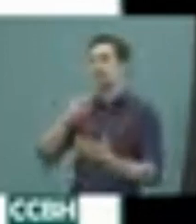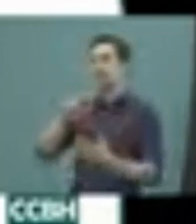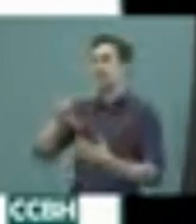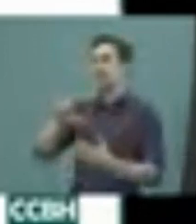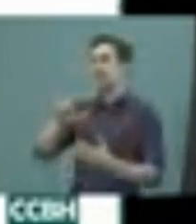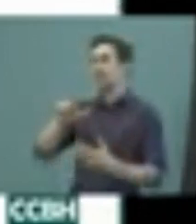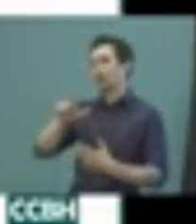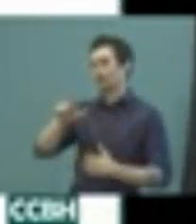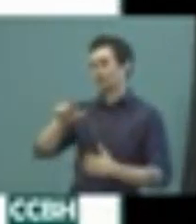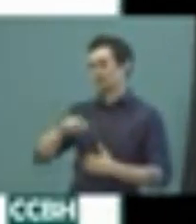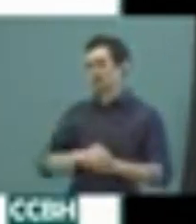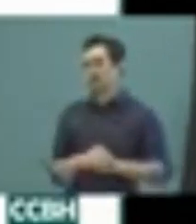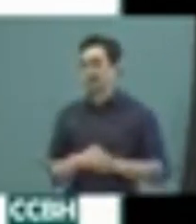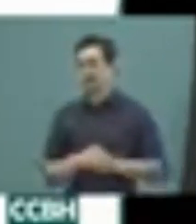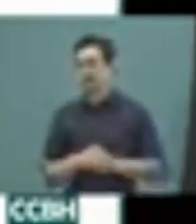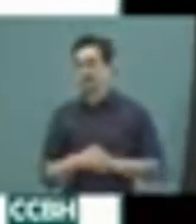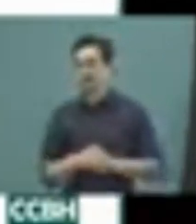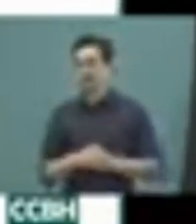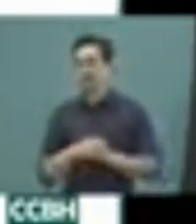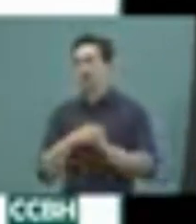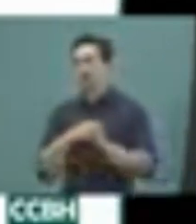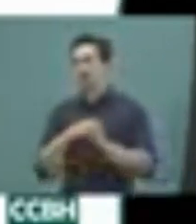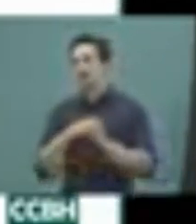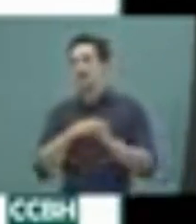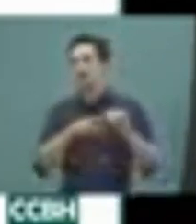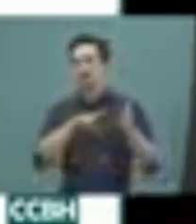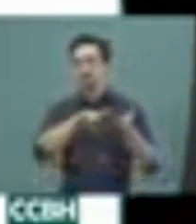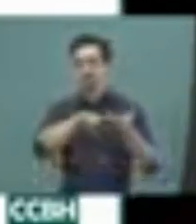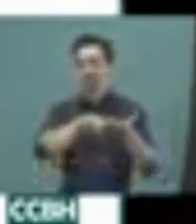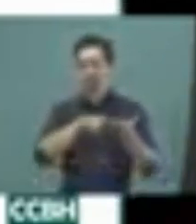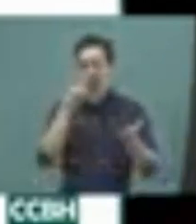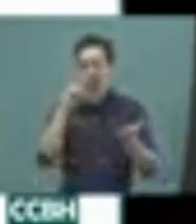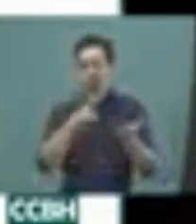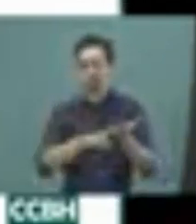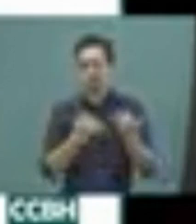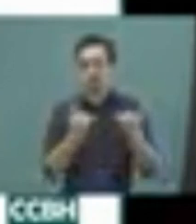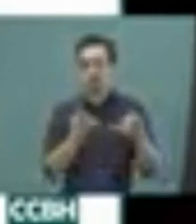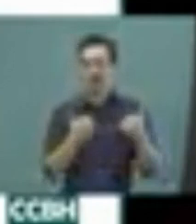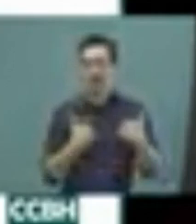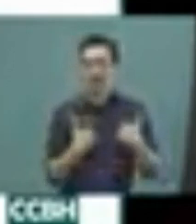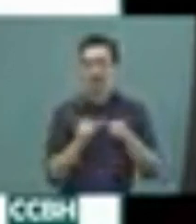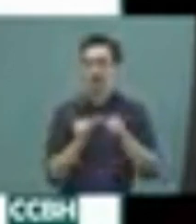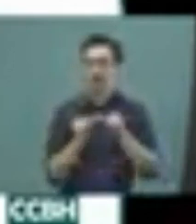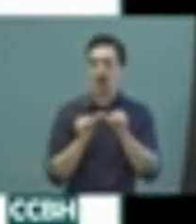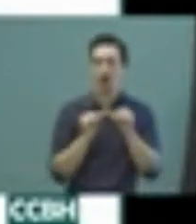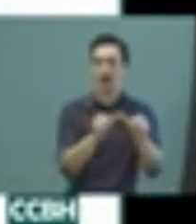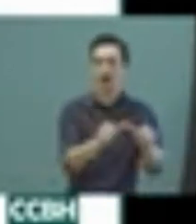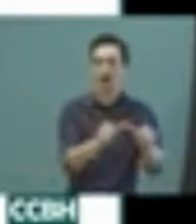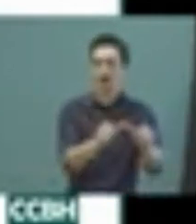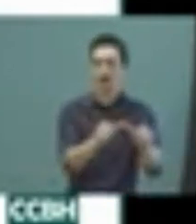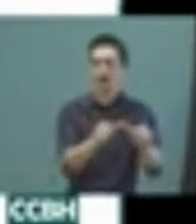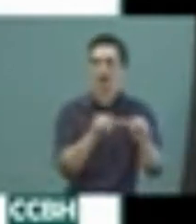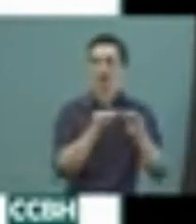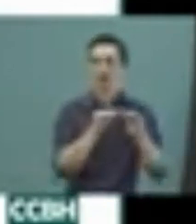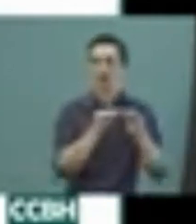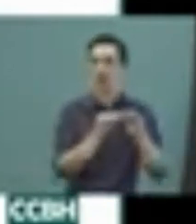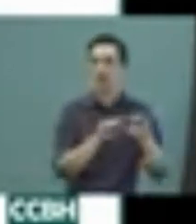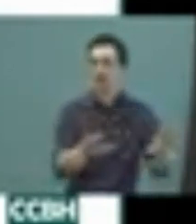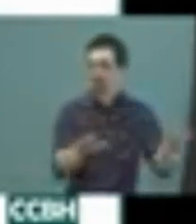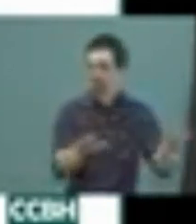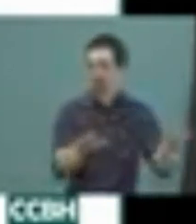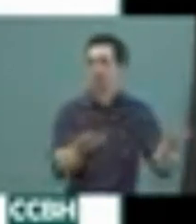21st, indicating that we still have ongoing transmission, meaning ongoing spread